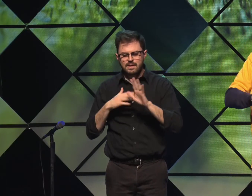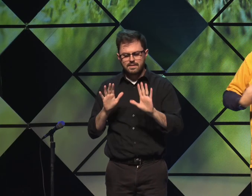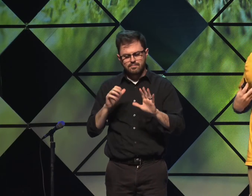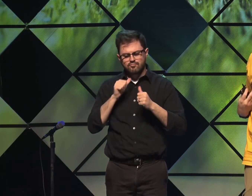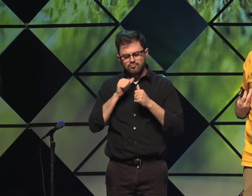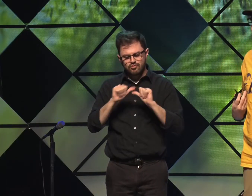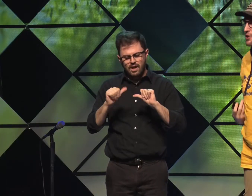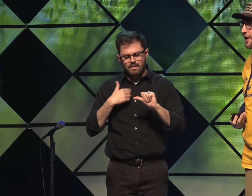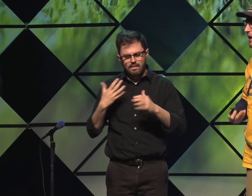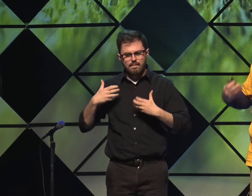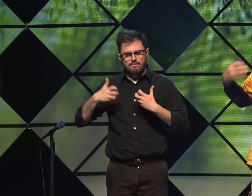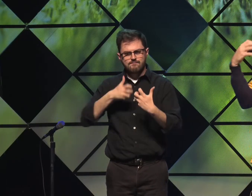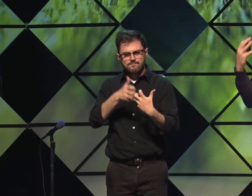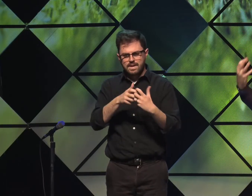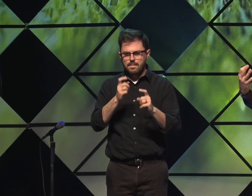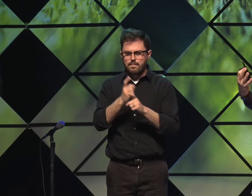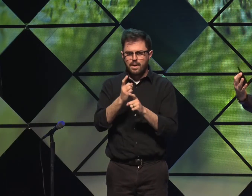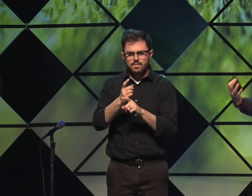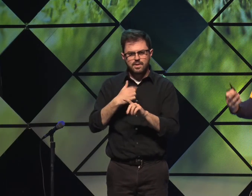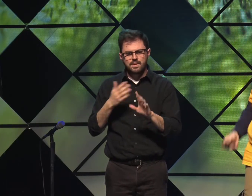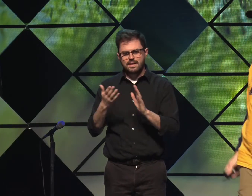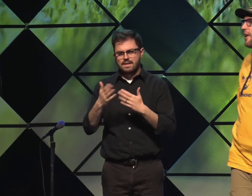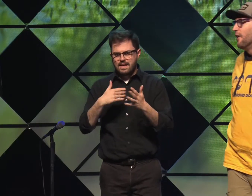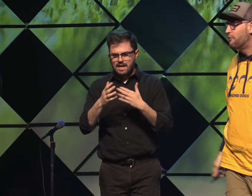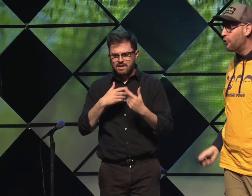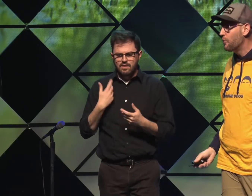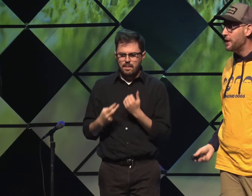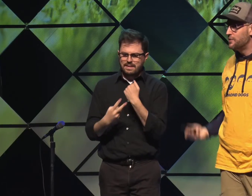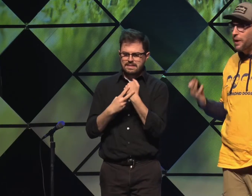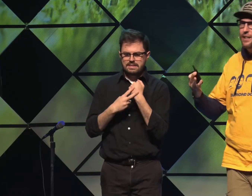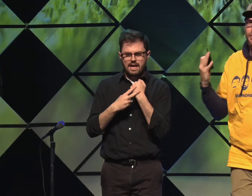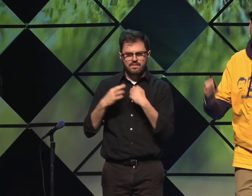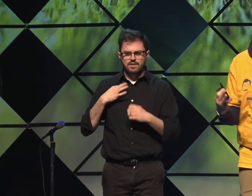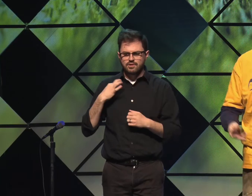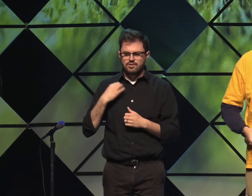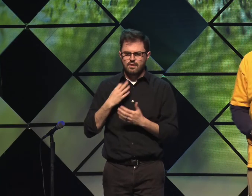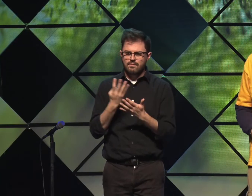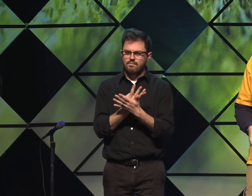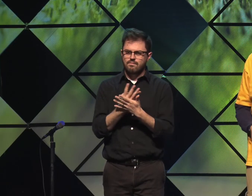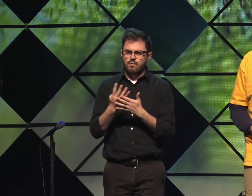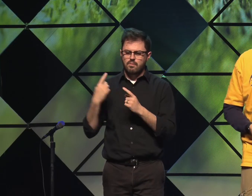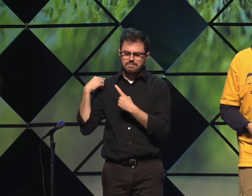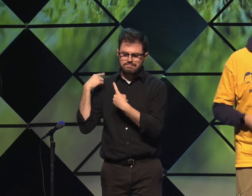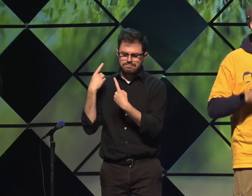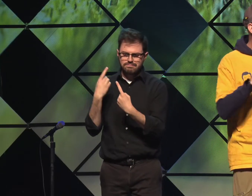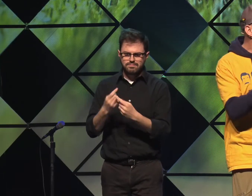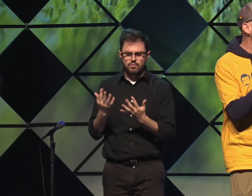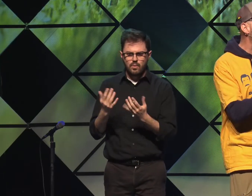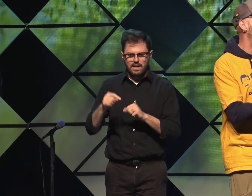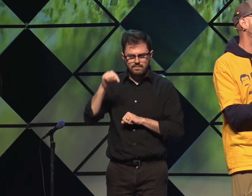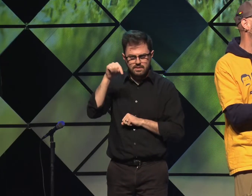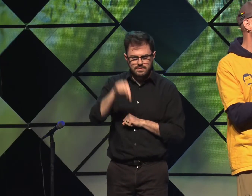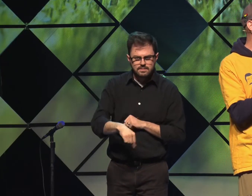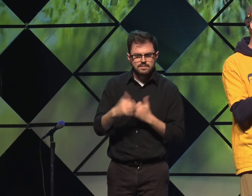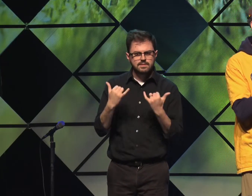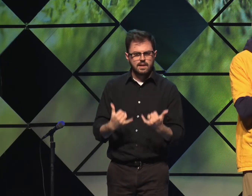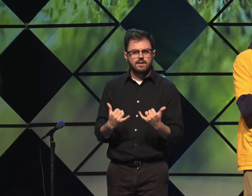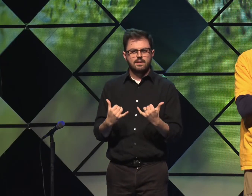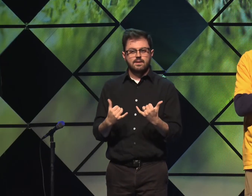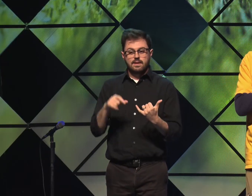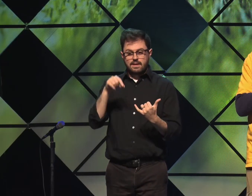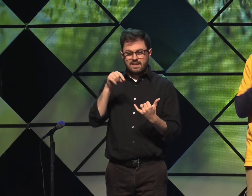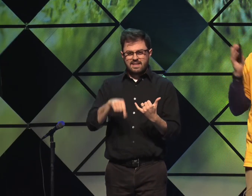and I've got this Diamond Dog shirt on. I've been holding it in the closet for 4 weeks, waiting for this moment, right? And this episode